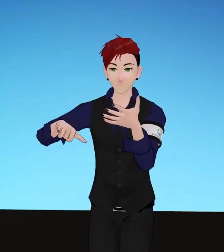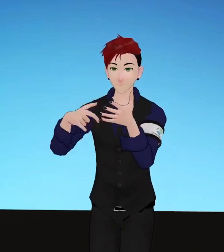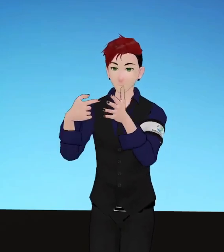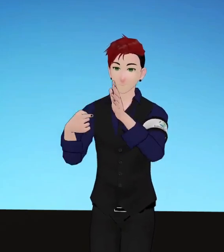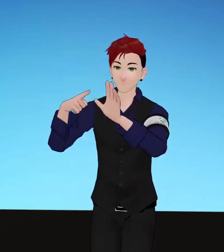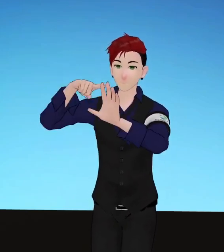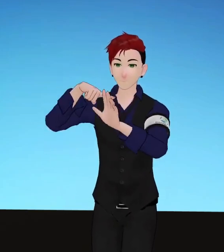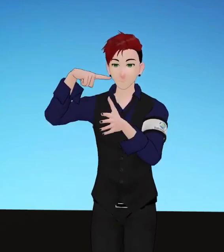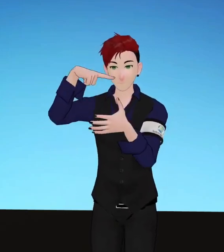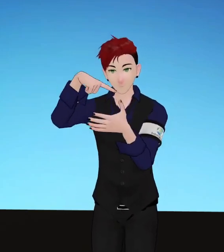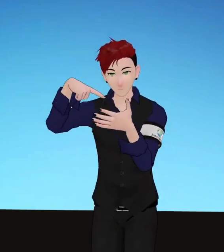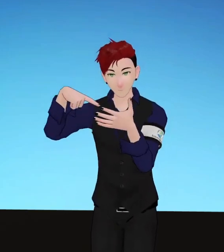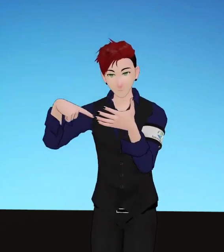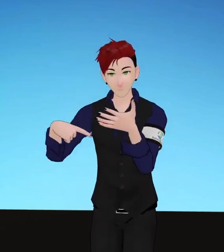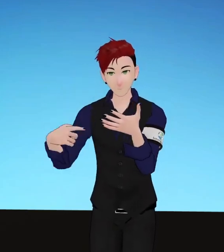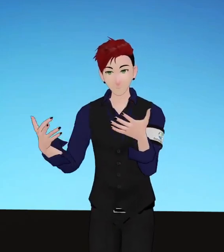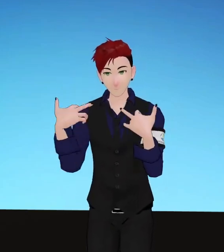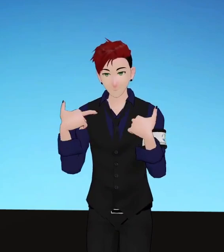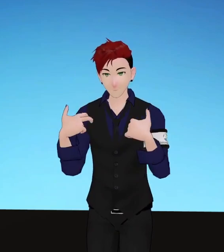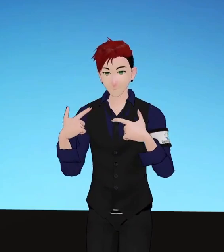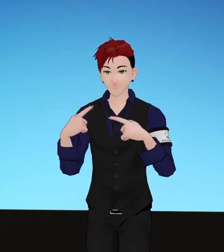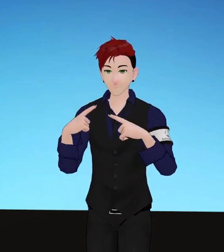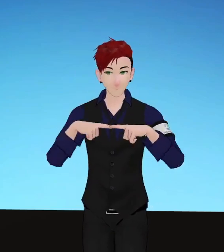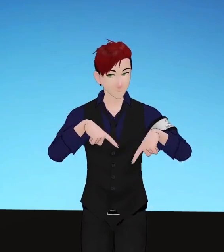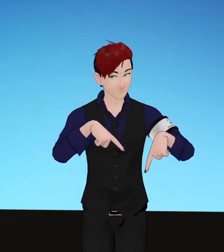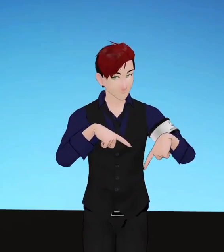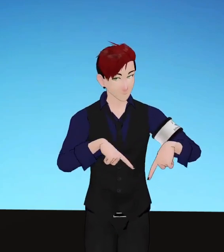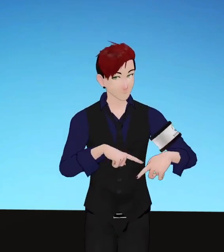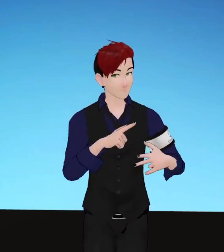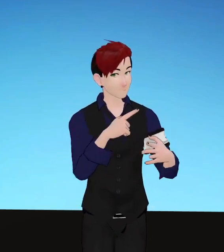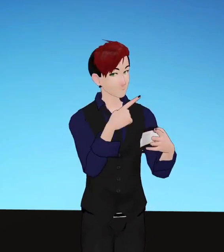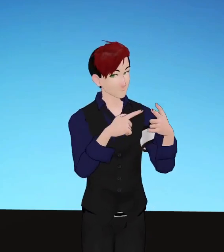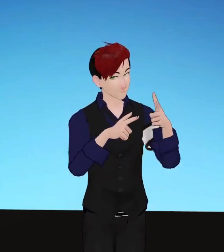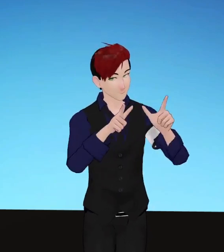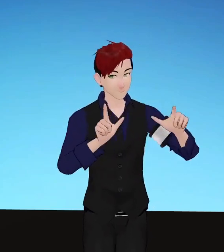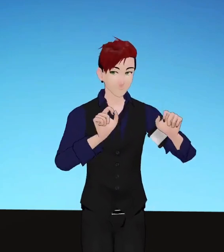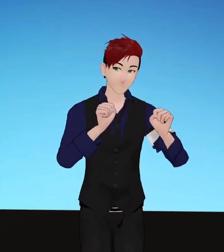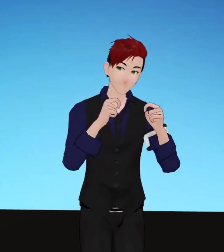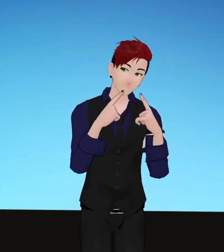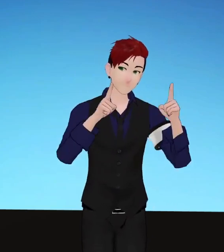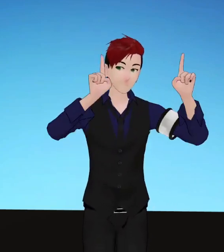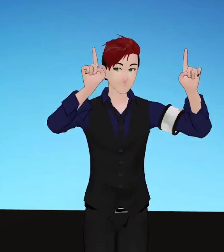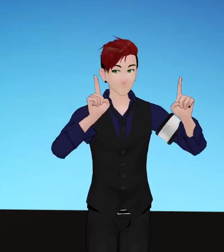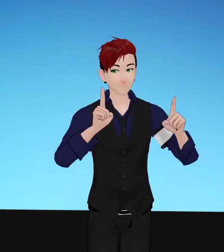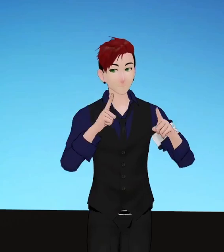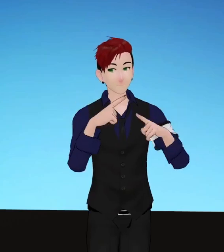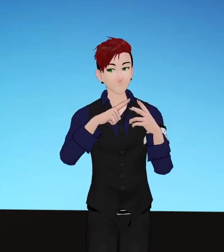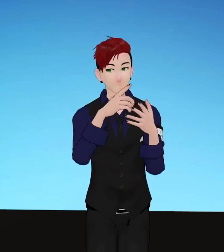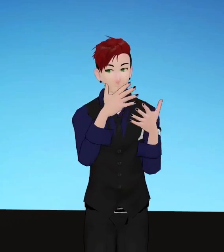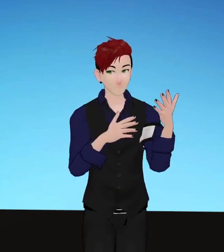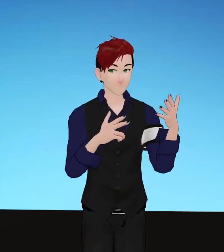you have the sign language, which in of itself works, and then some of the spatial positioning from where you